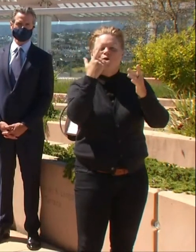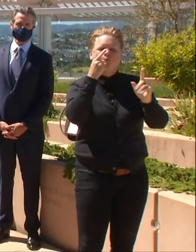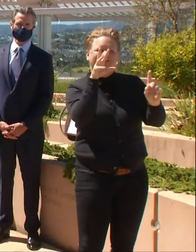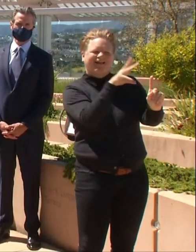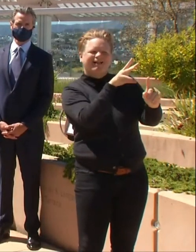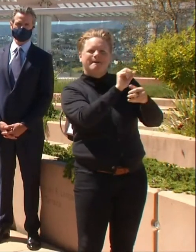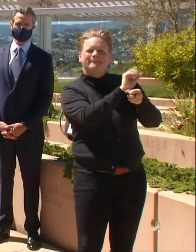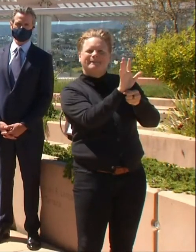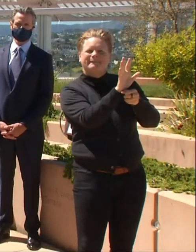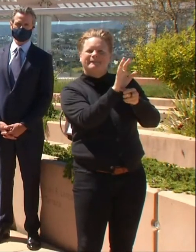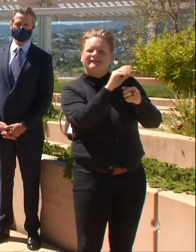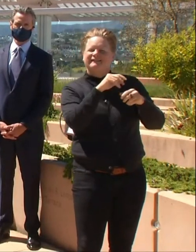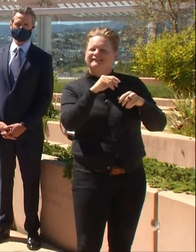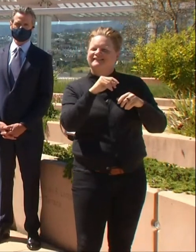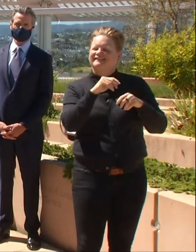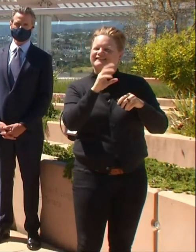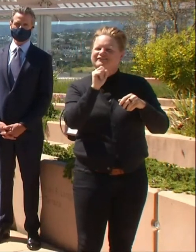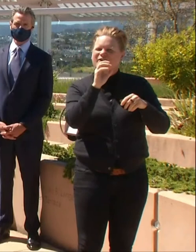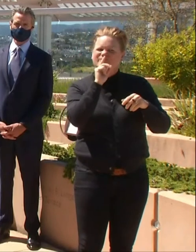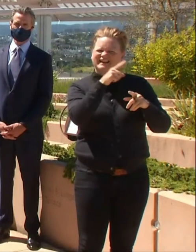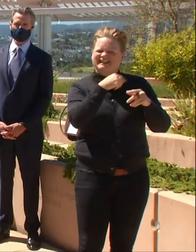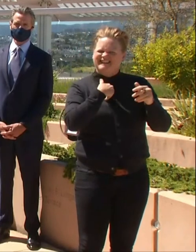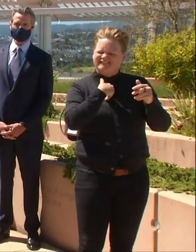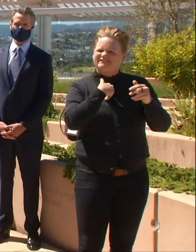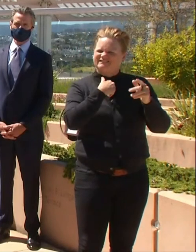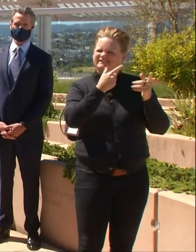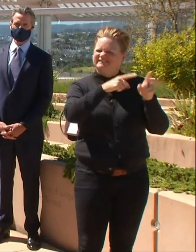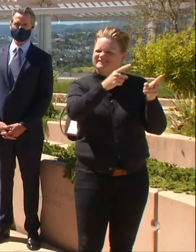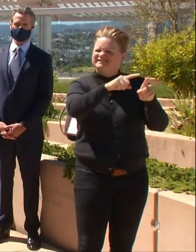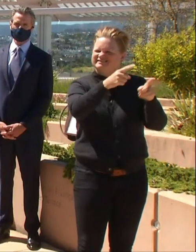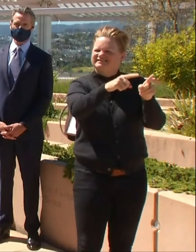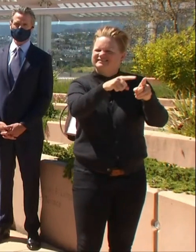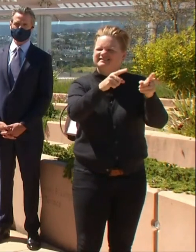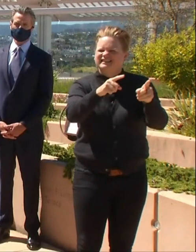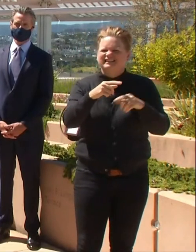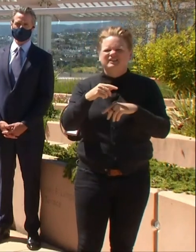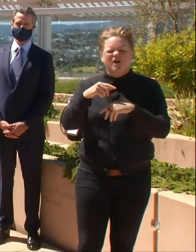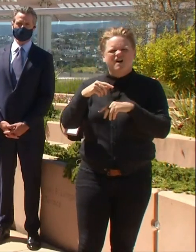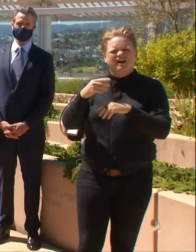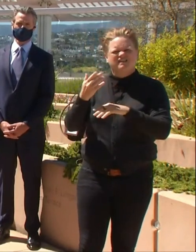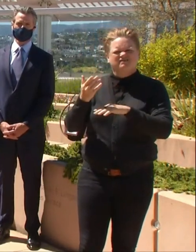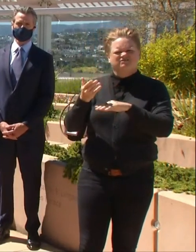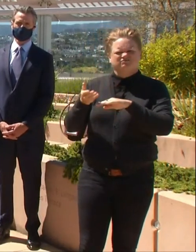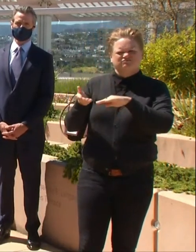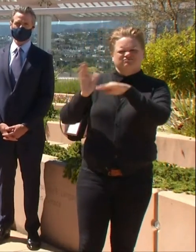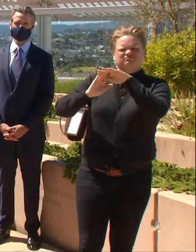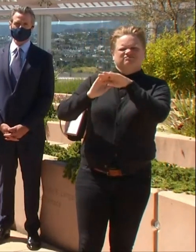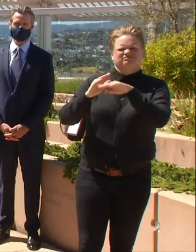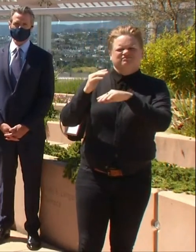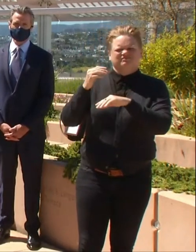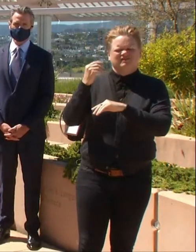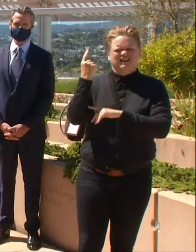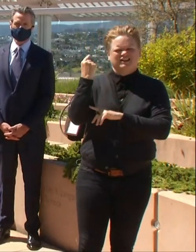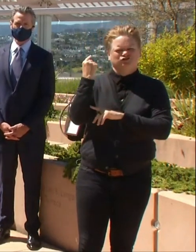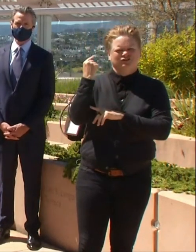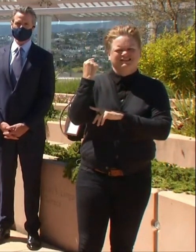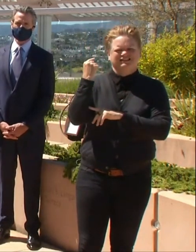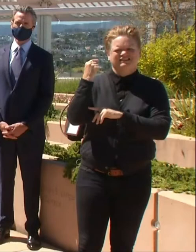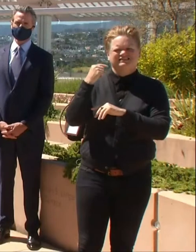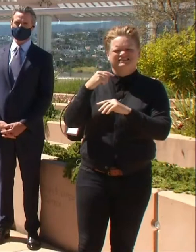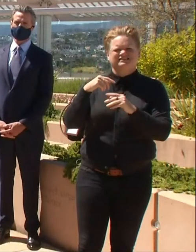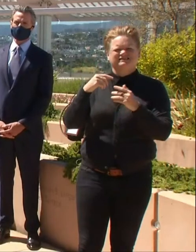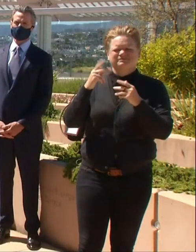had a relatively significant increase last year, particularly, as you might expect, in areas like suicide and domestic